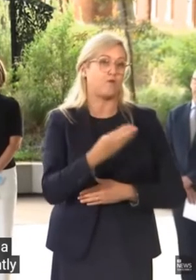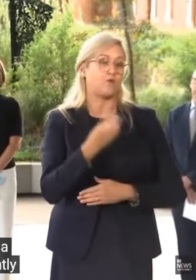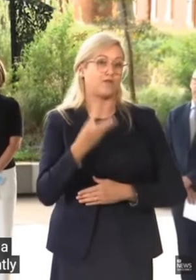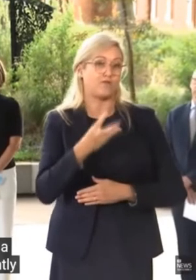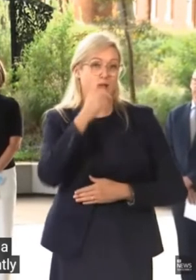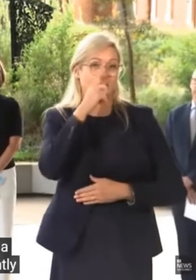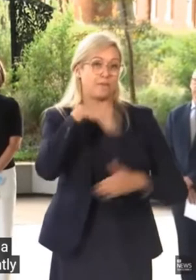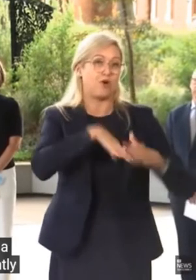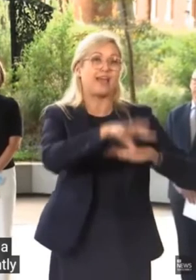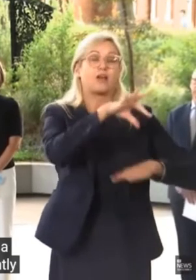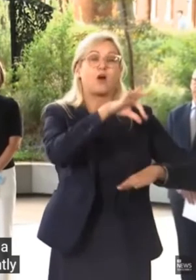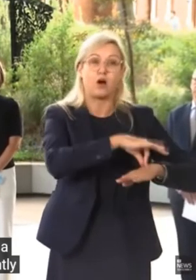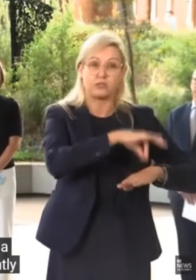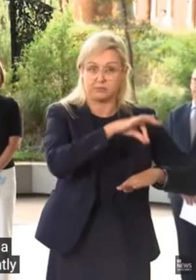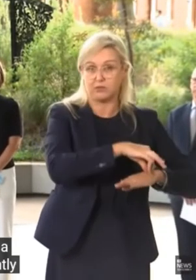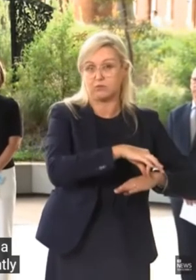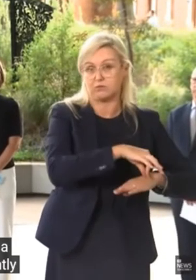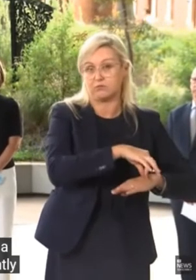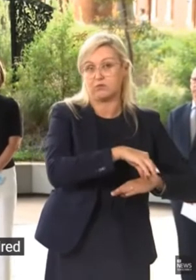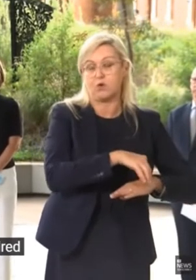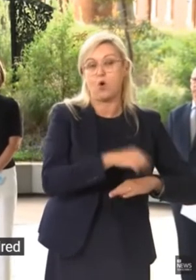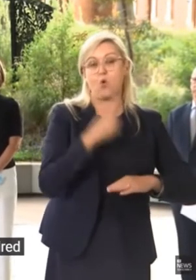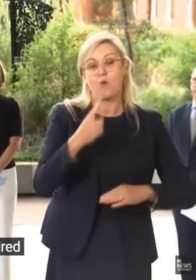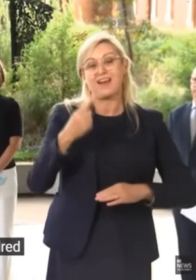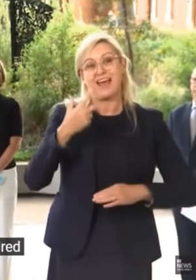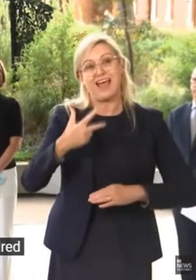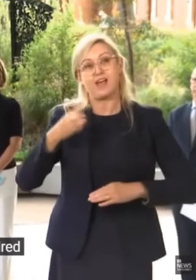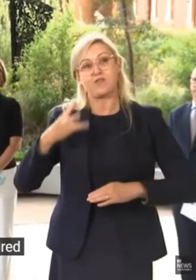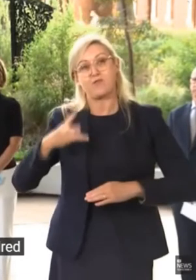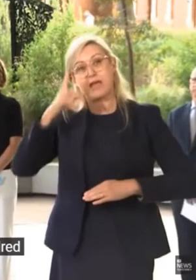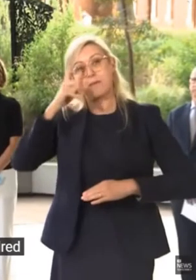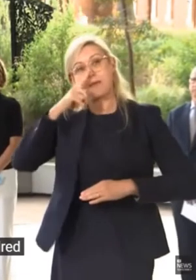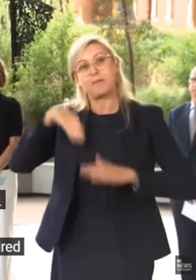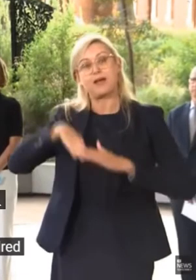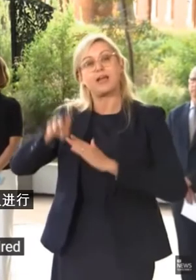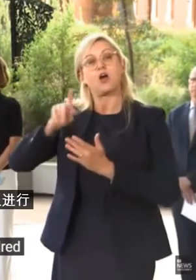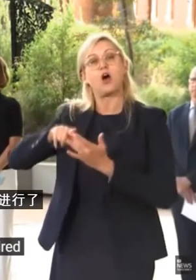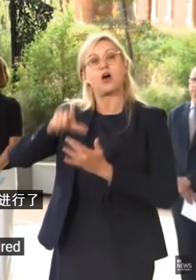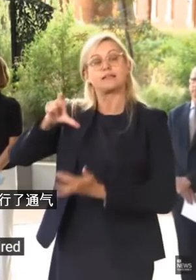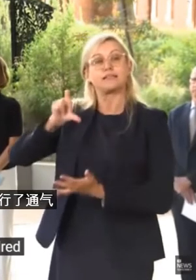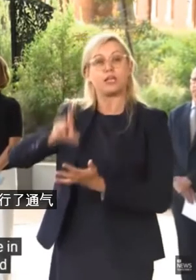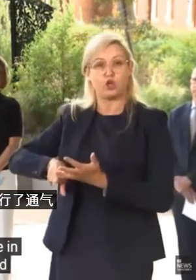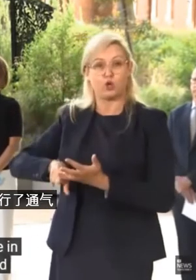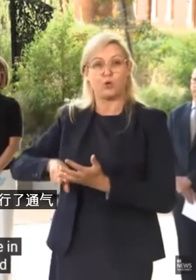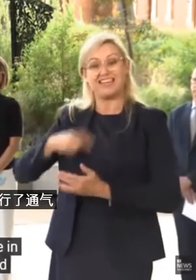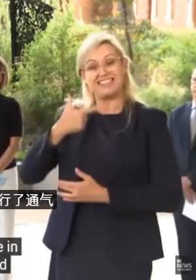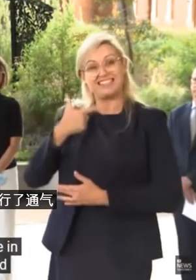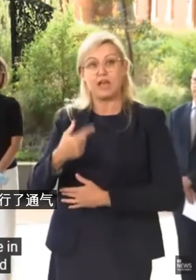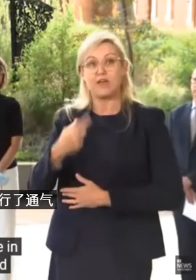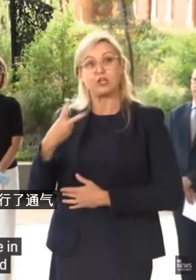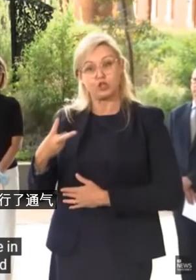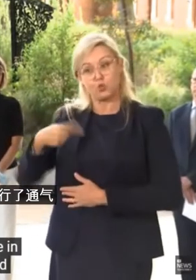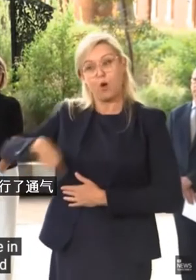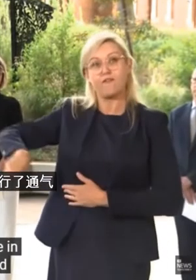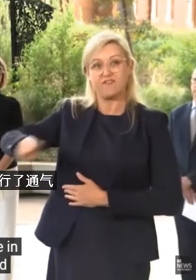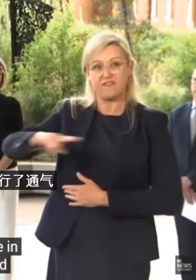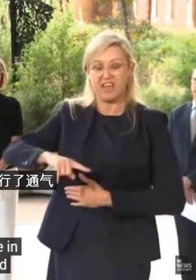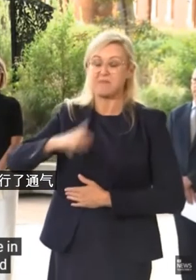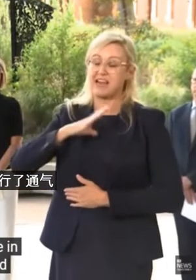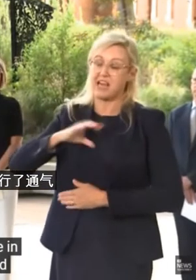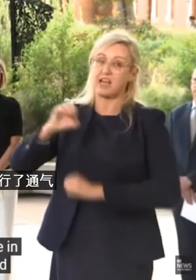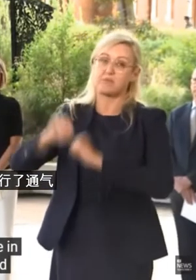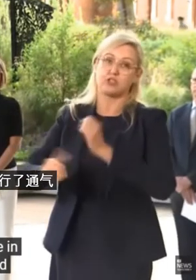2,943 people in hospital, including 183 people in ICU, of whom 72 are ventilated.